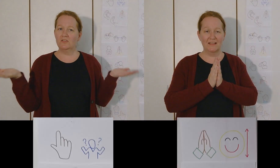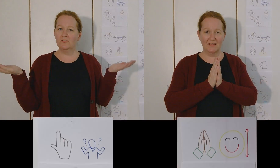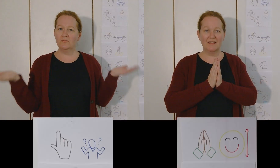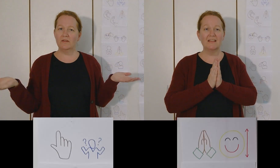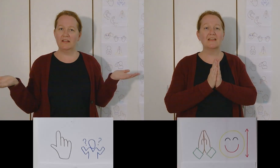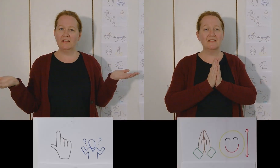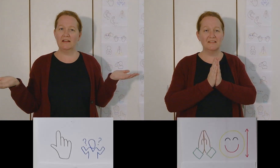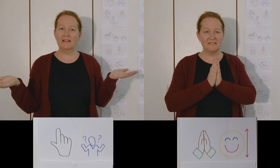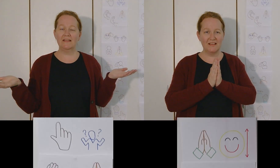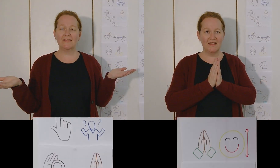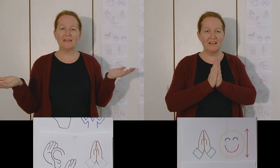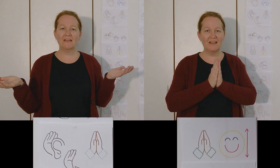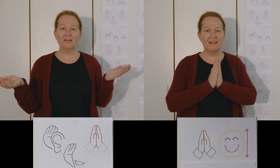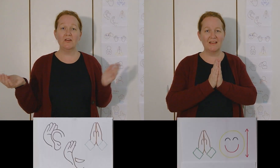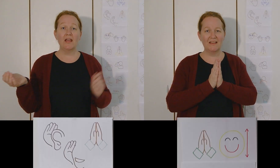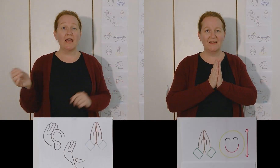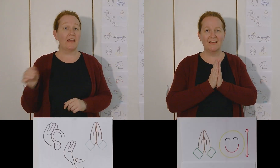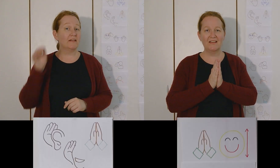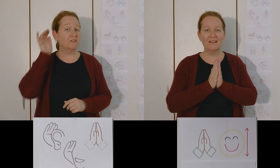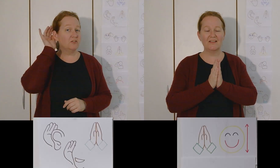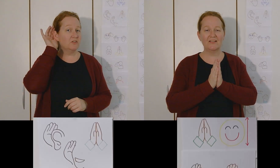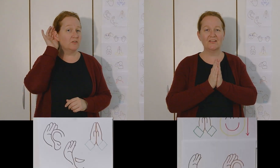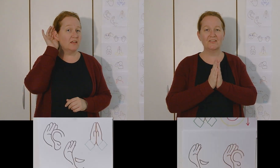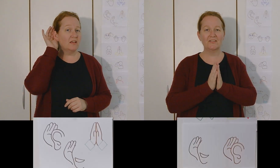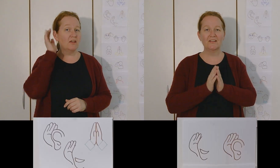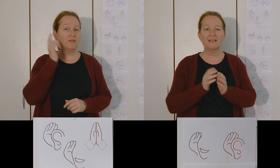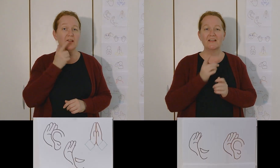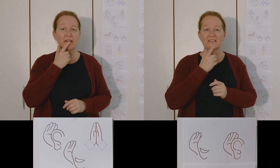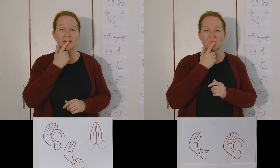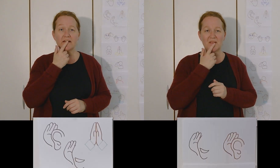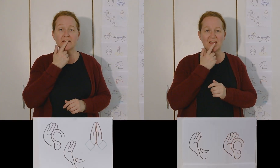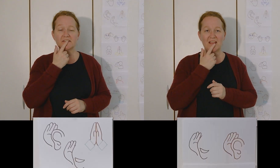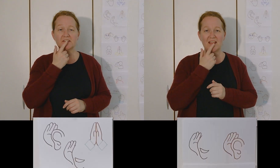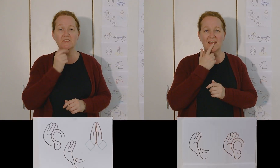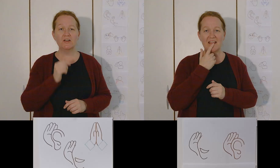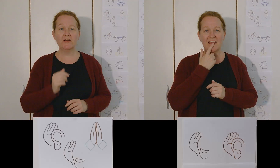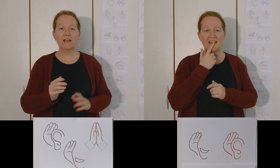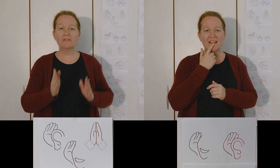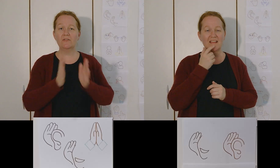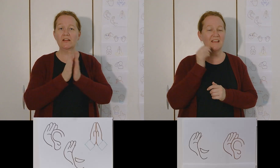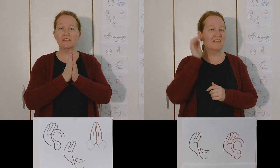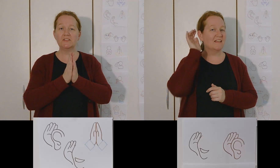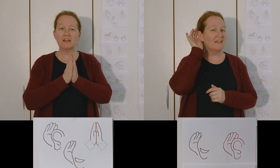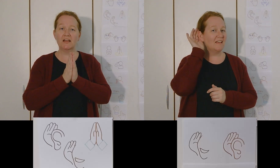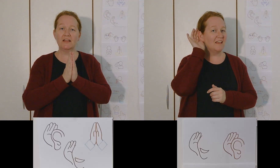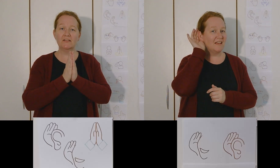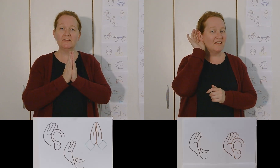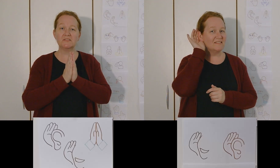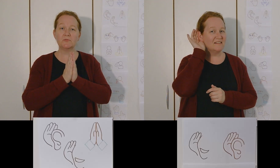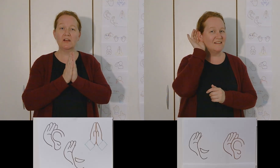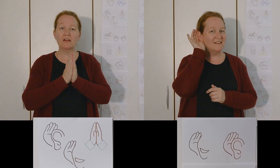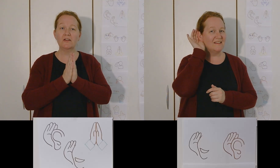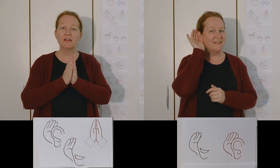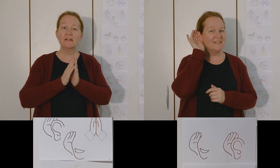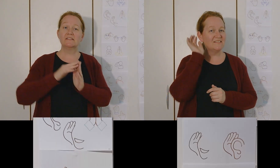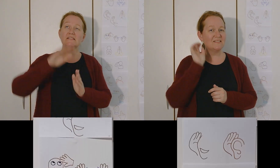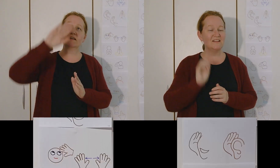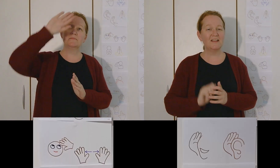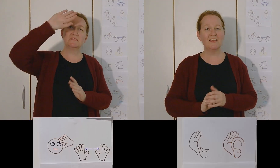you there? And do you hear and answer? He is listening.